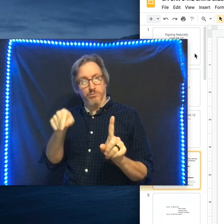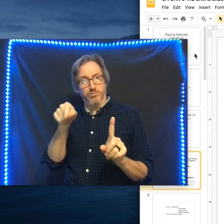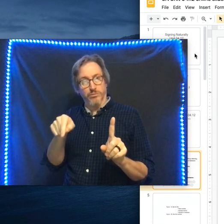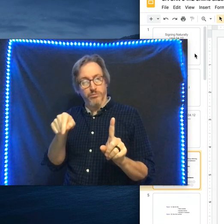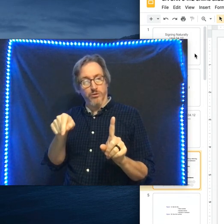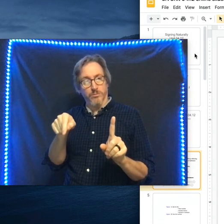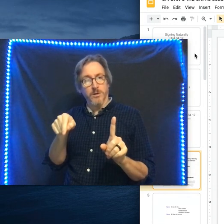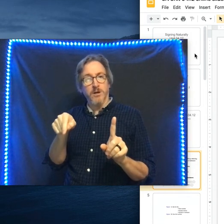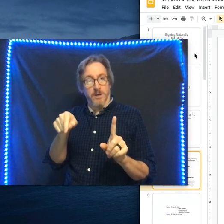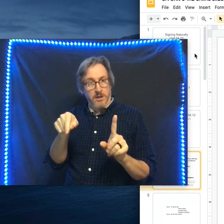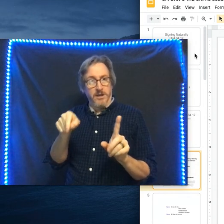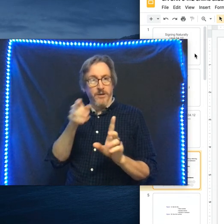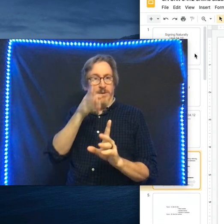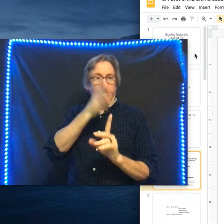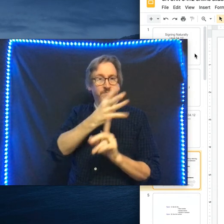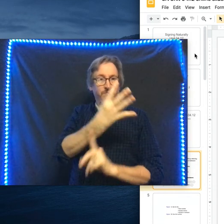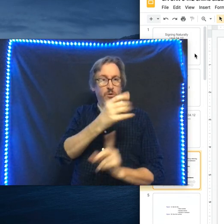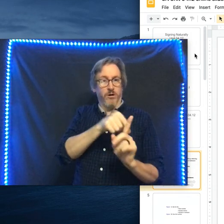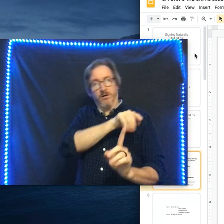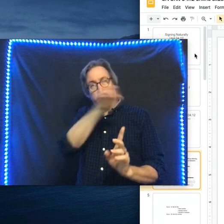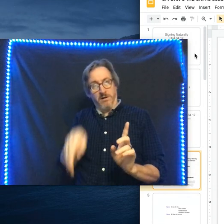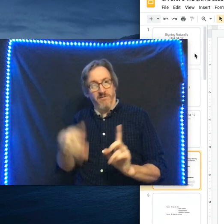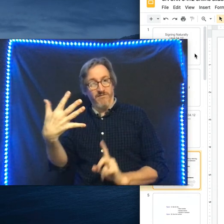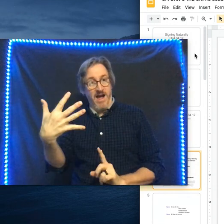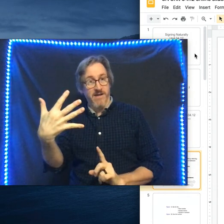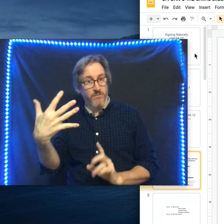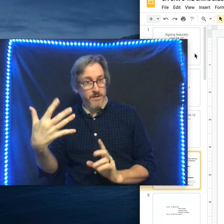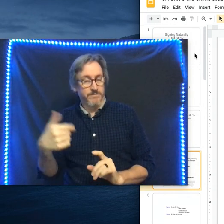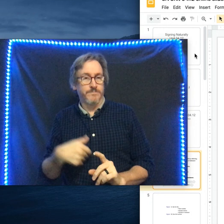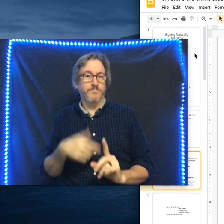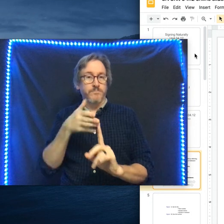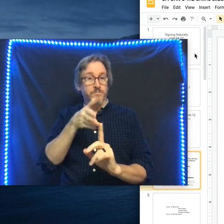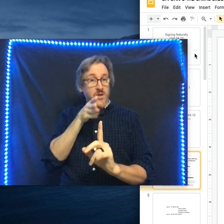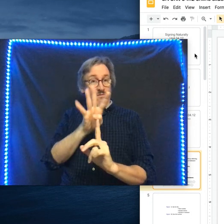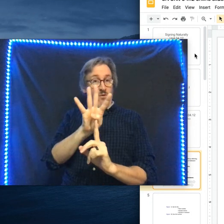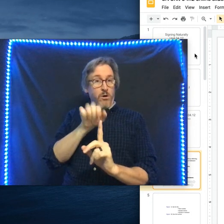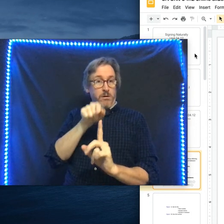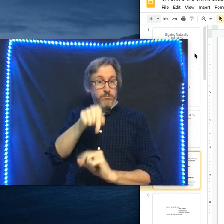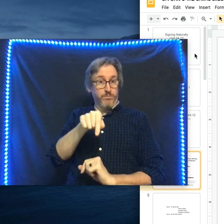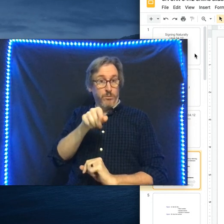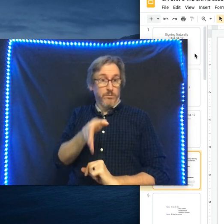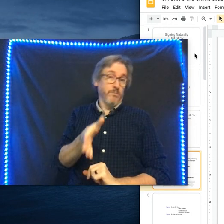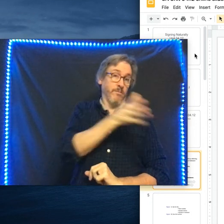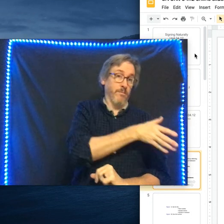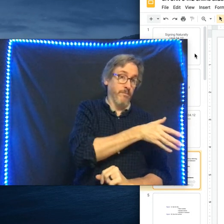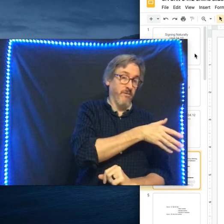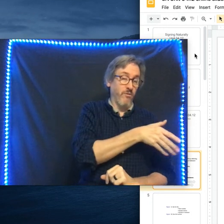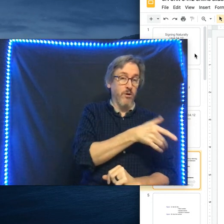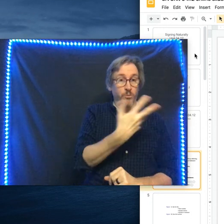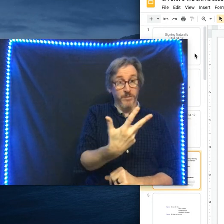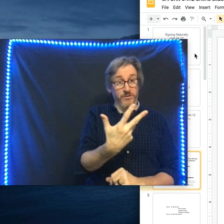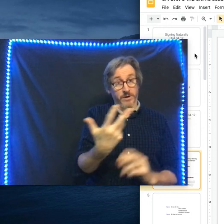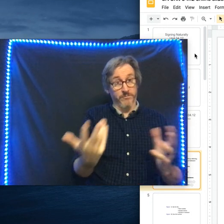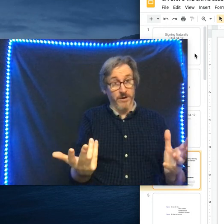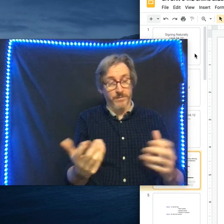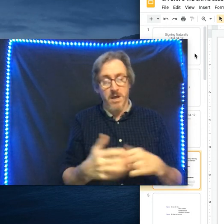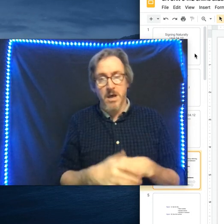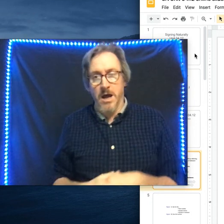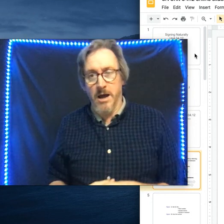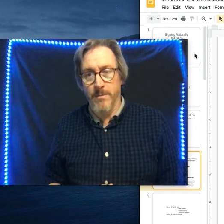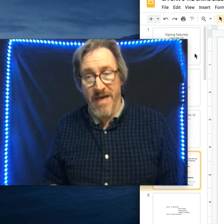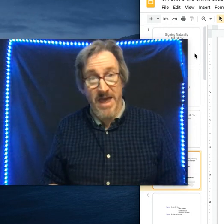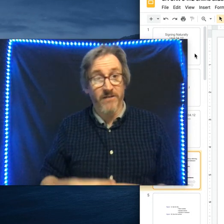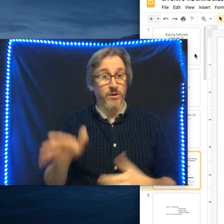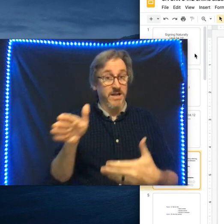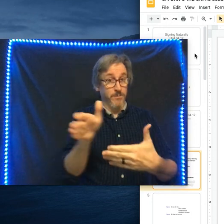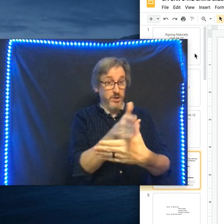after, boom, boom, boom, it'd be 4, 5, right? 4 before would be 3.